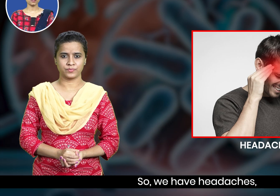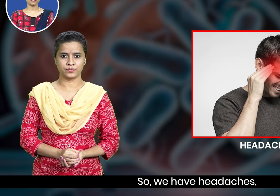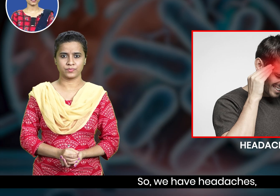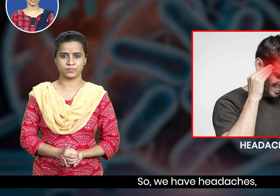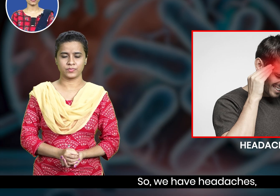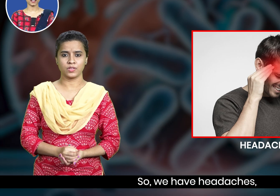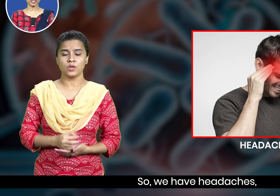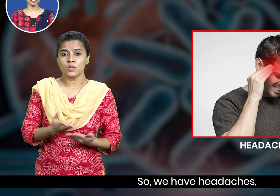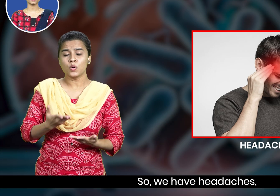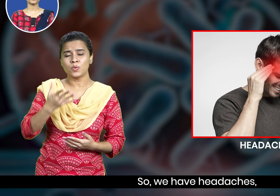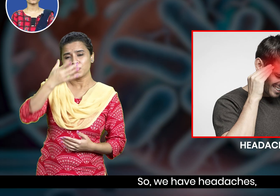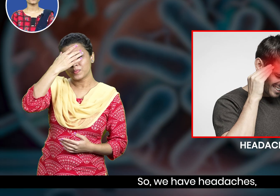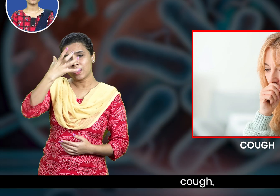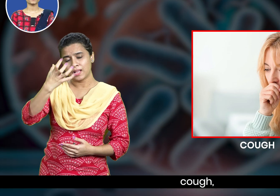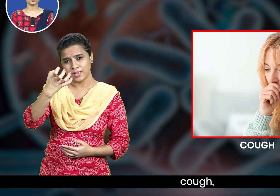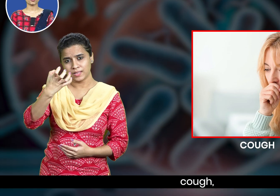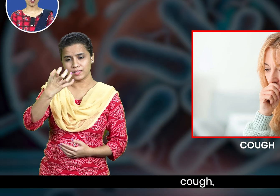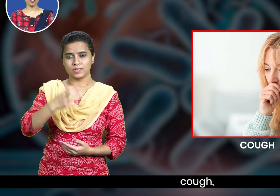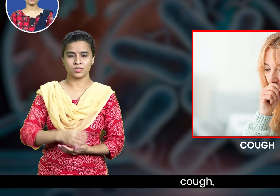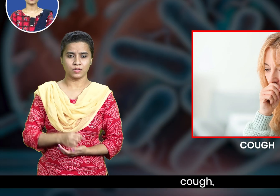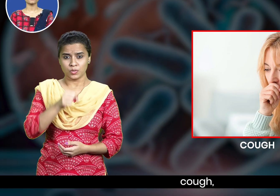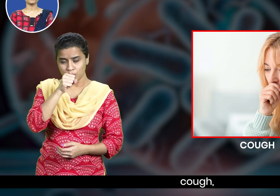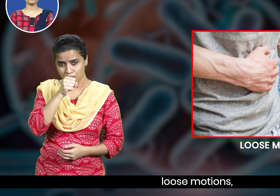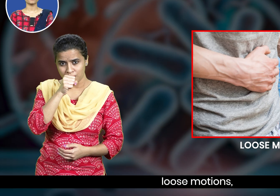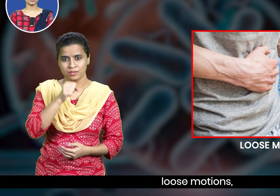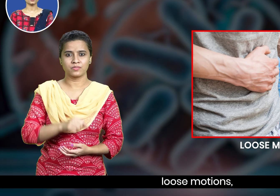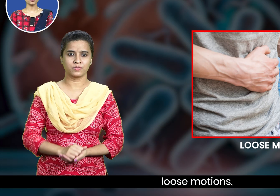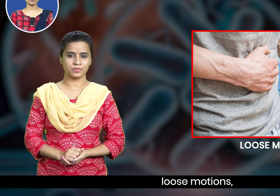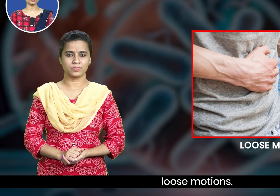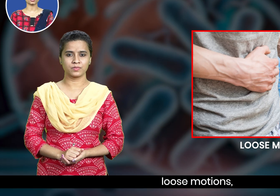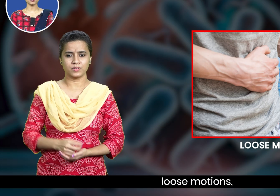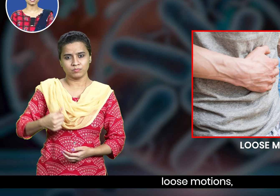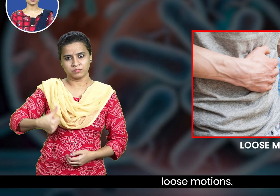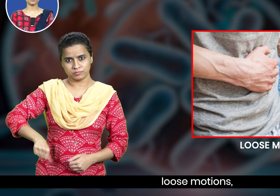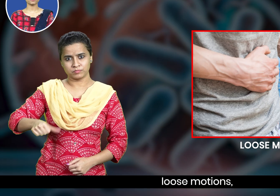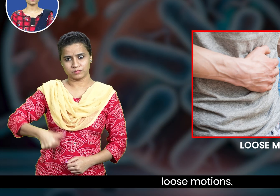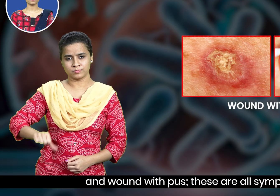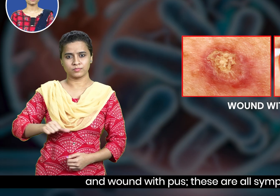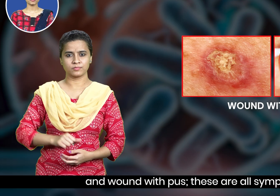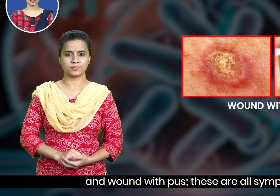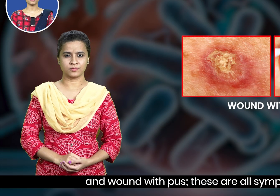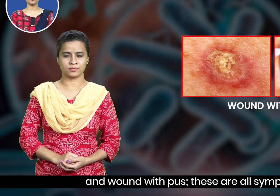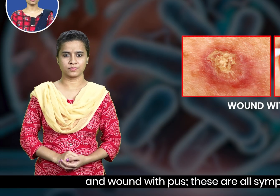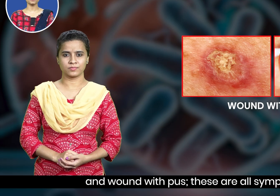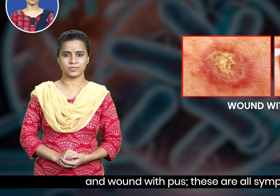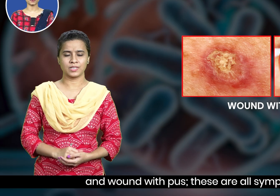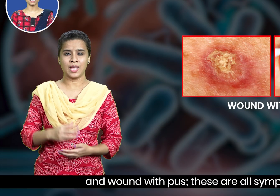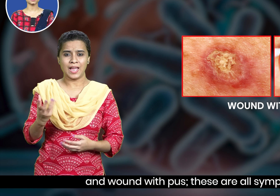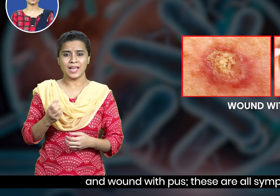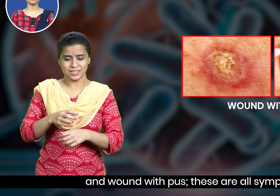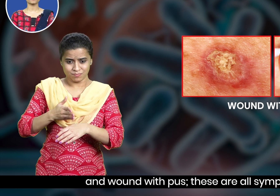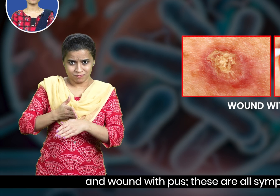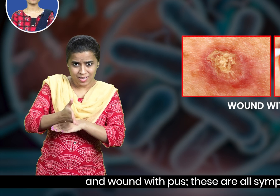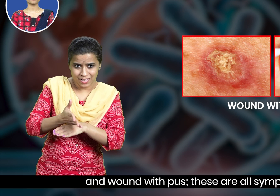So, we have headache, cough, loose motions, and wound with